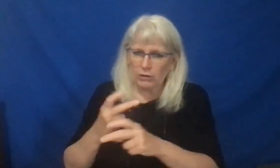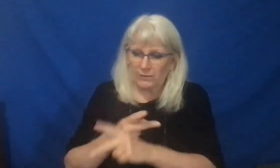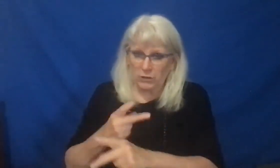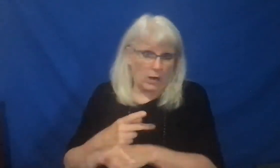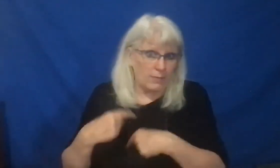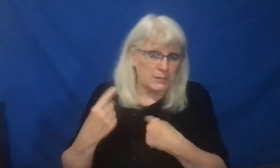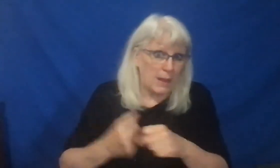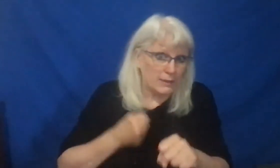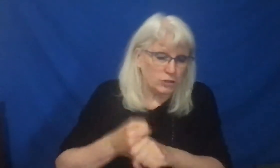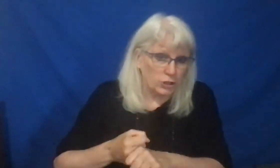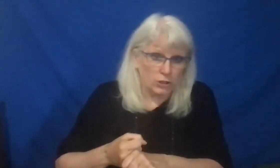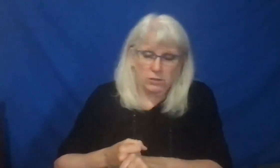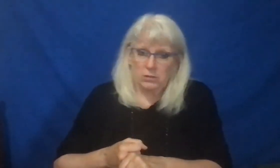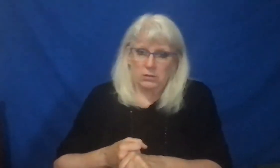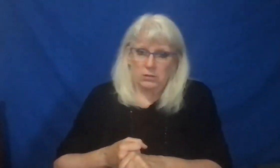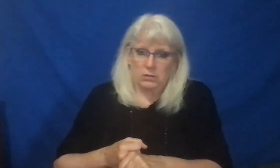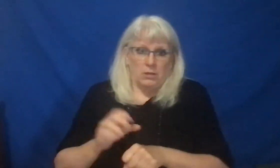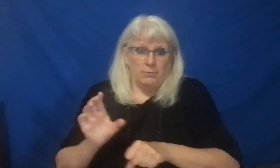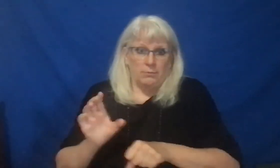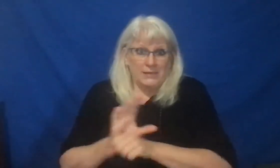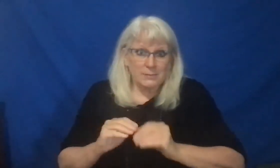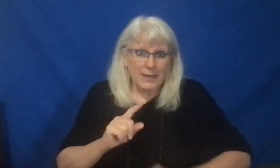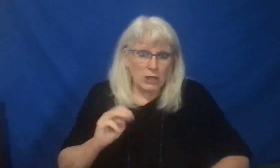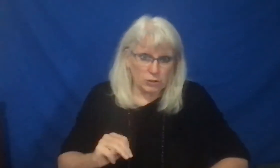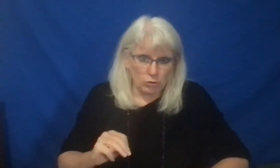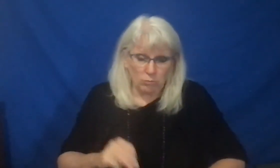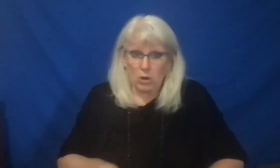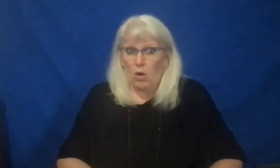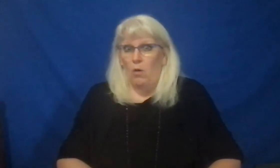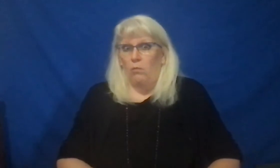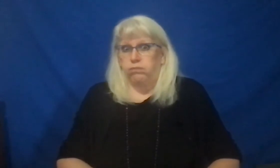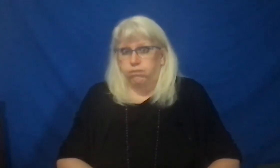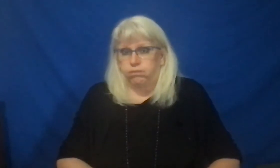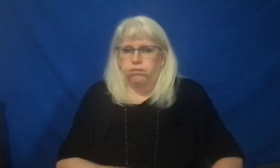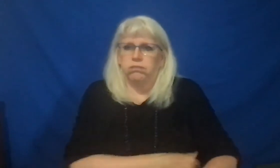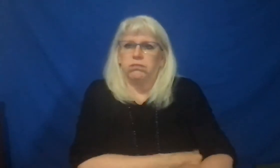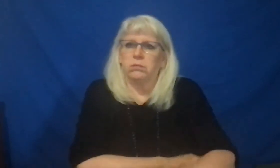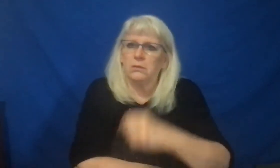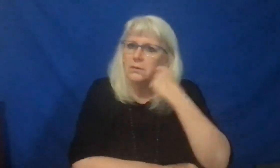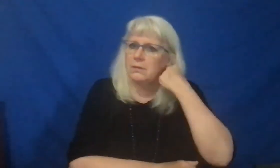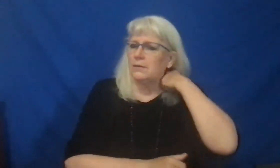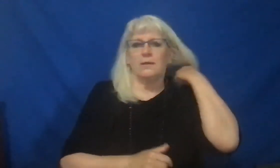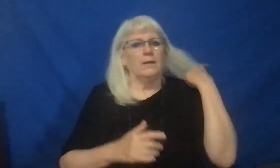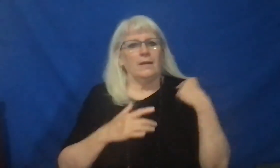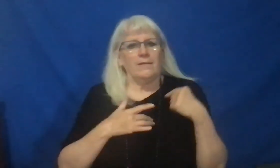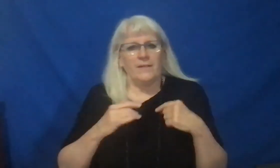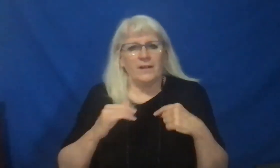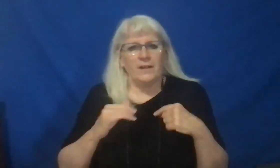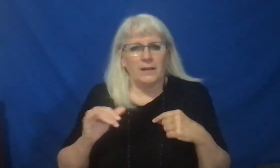I'm trying to have a business meeting on Zoom, is feeling like I was one of the few people participating